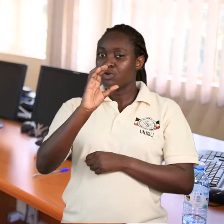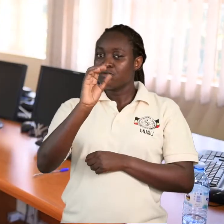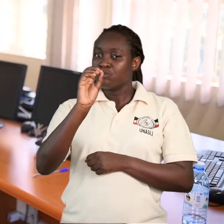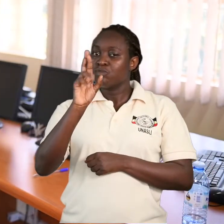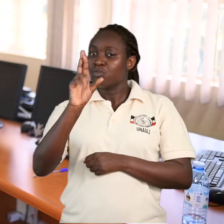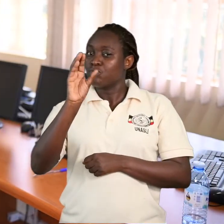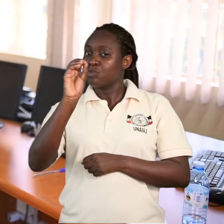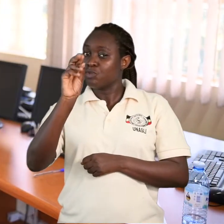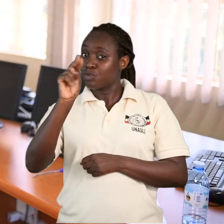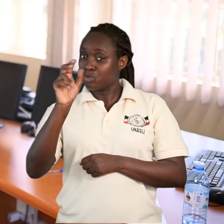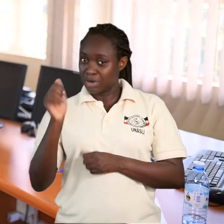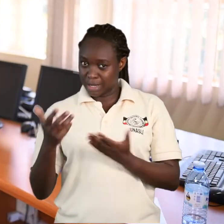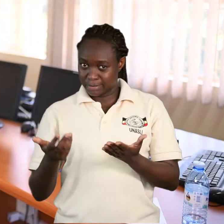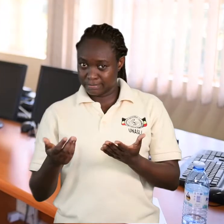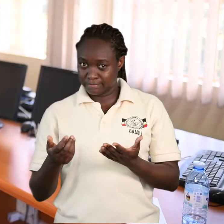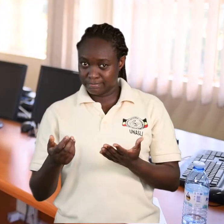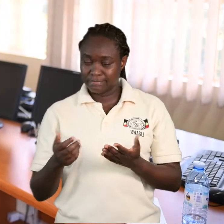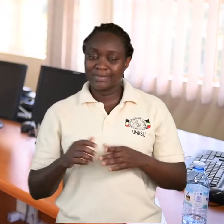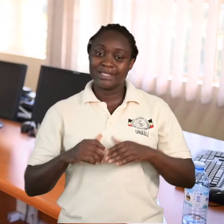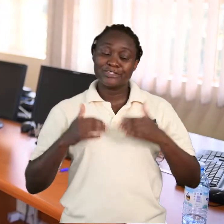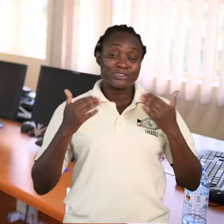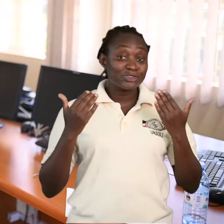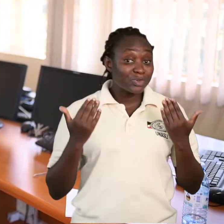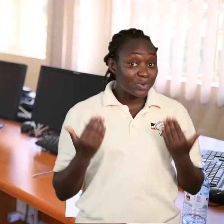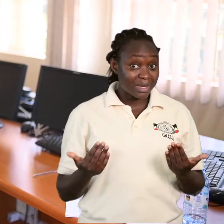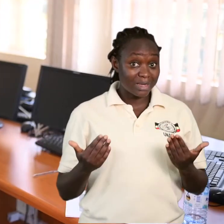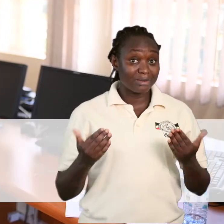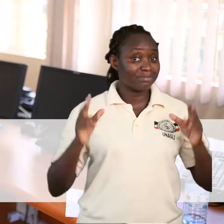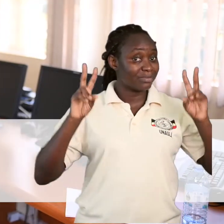In this session, we have looked at